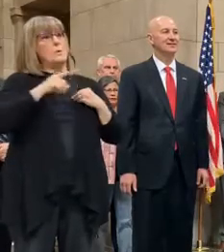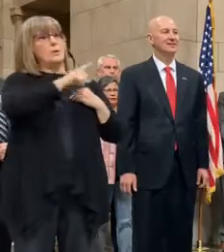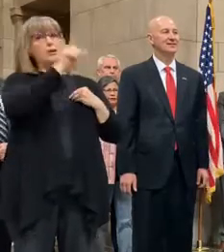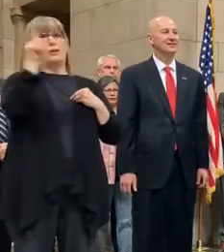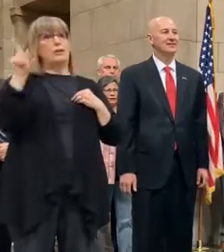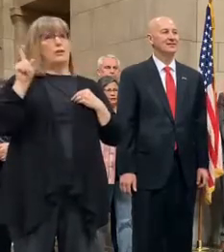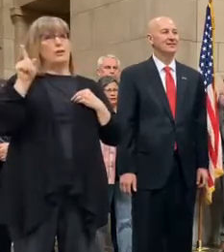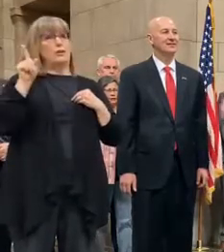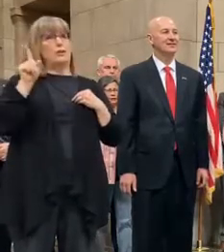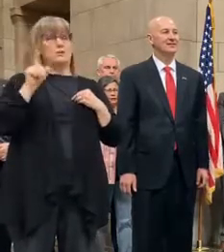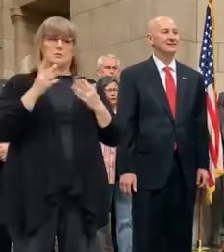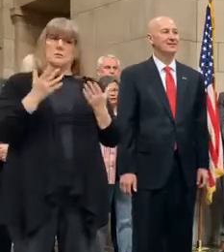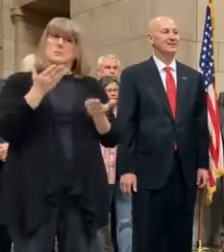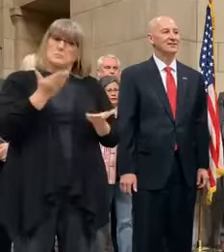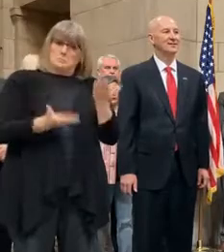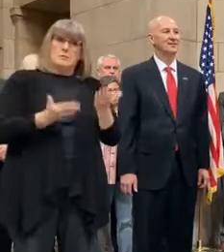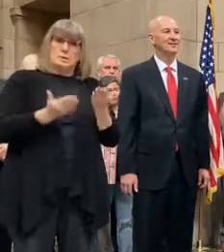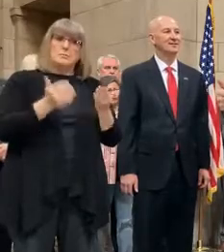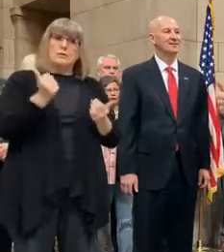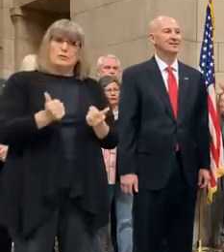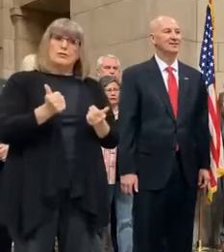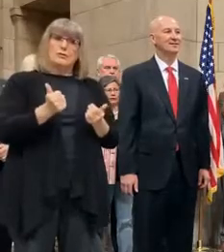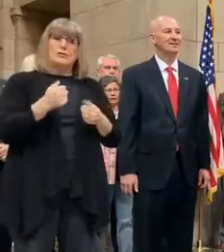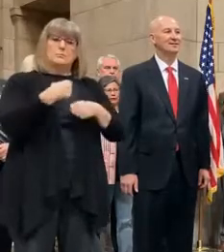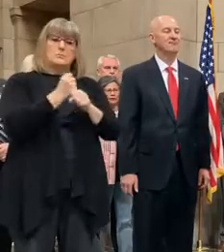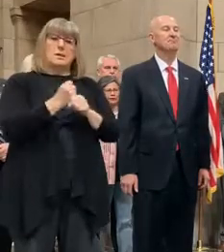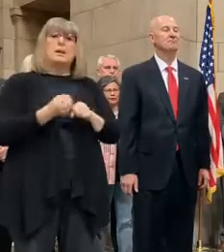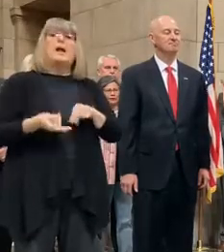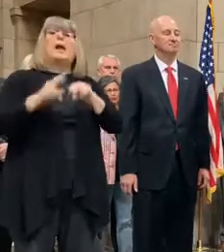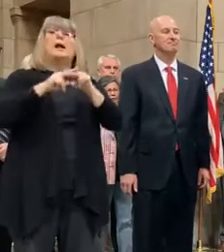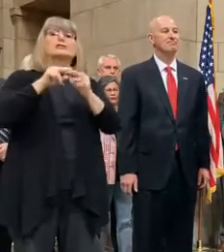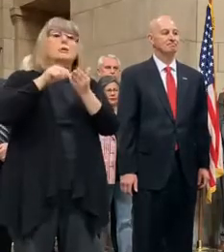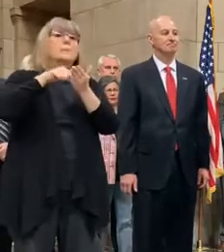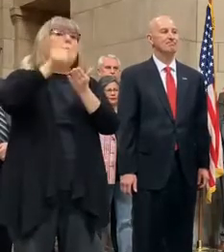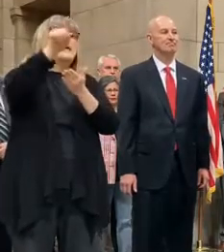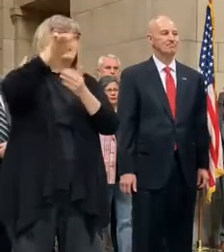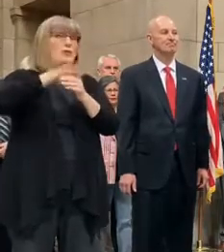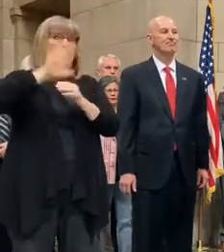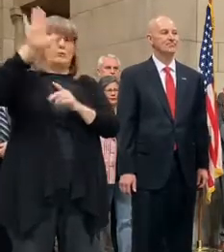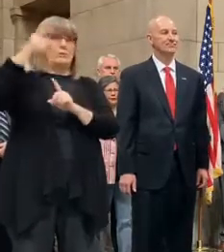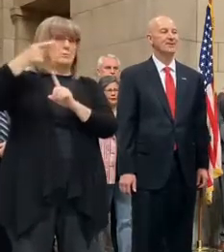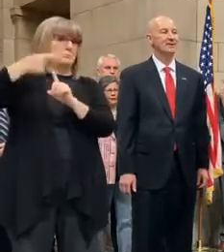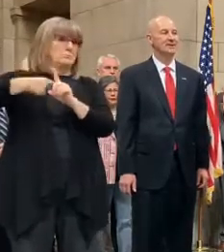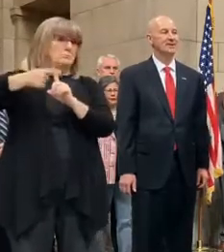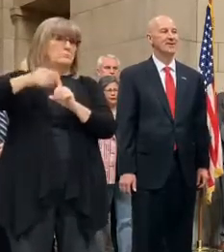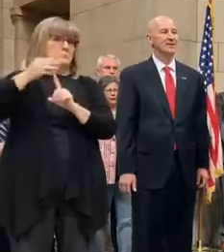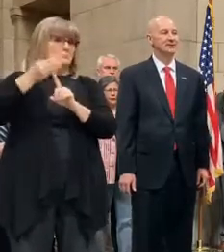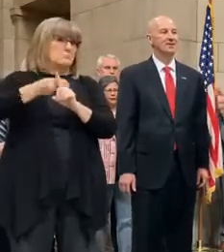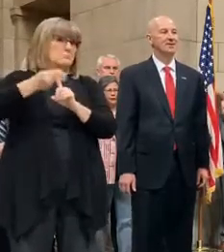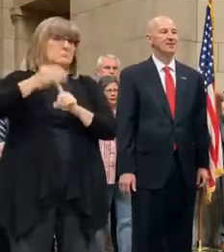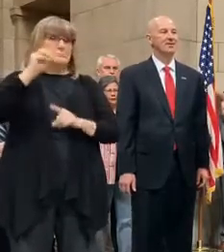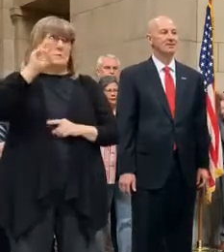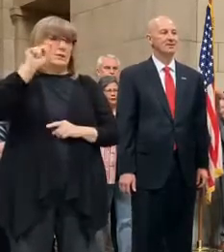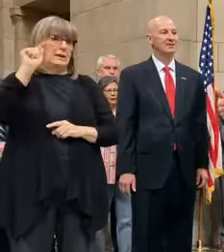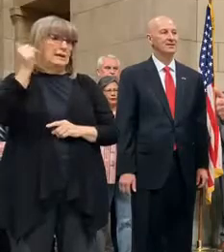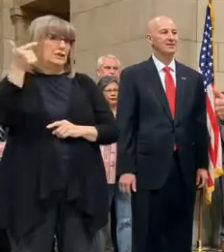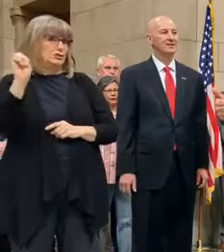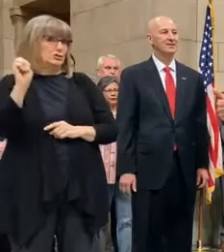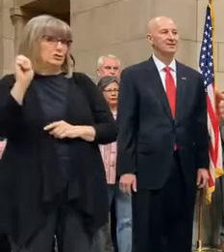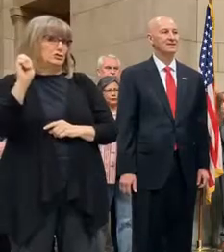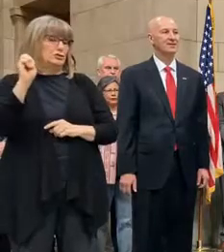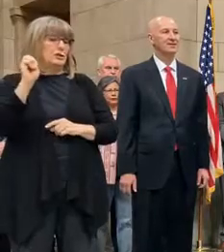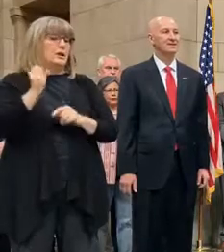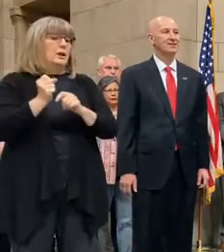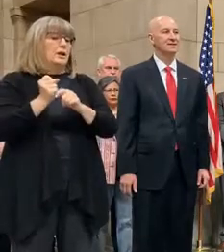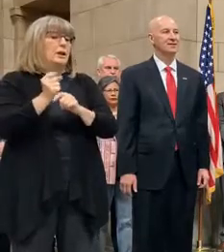there, there's a chance that they can make an extra payment on their mortgage. And you do that year after year, the